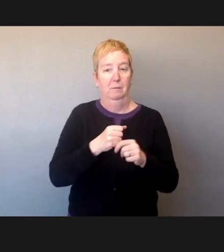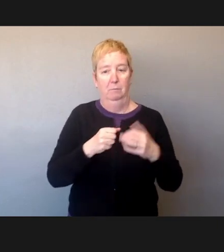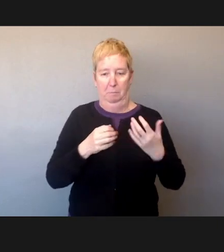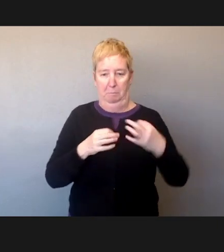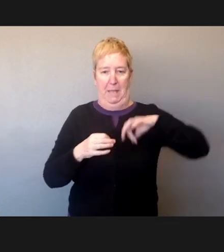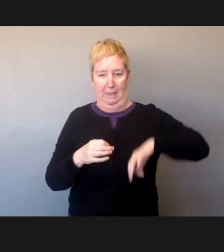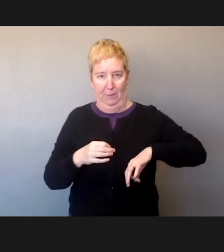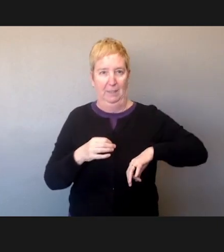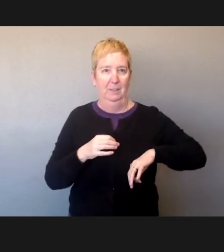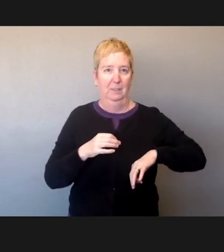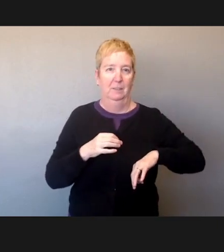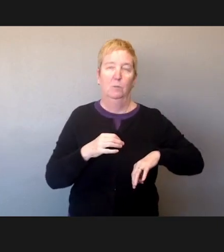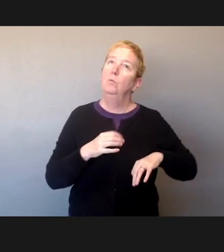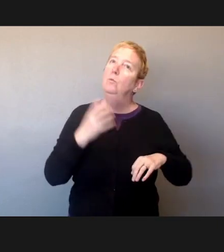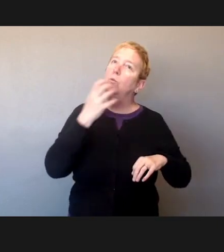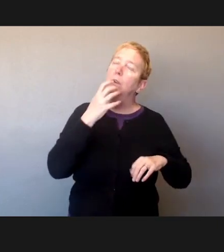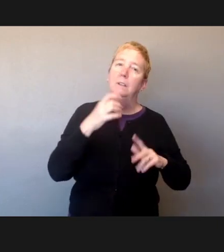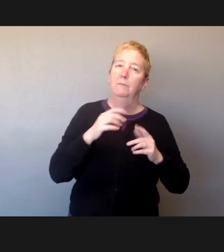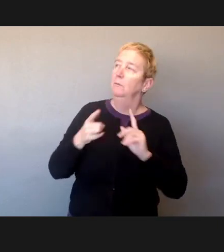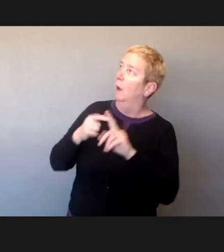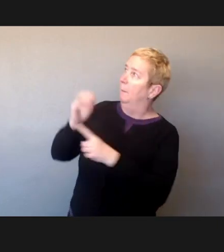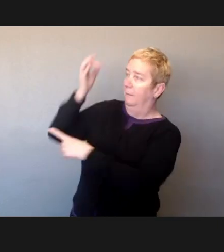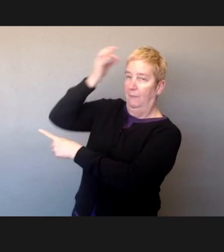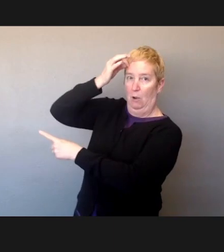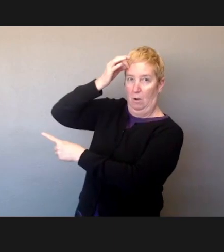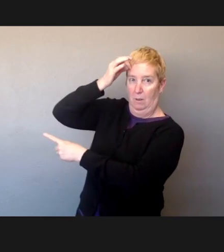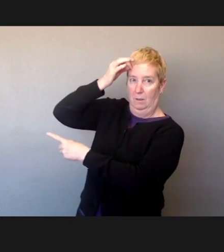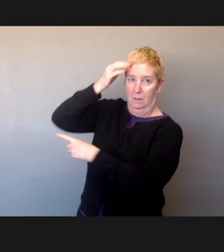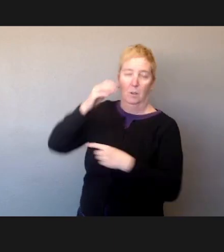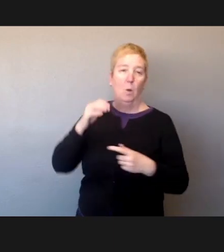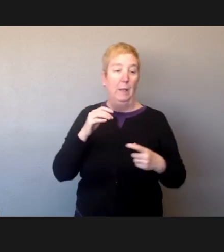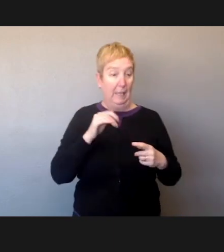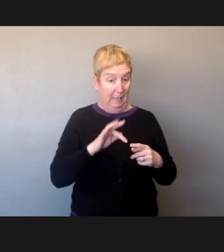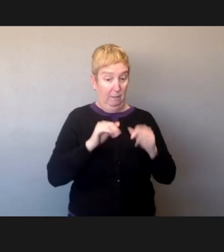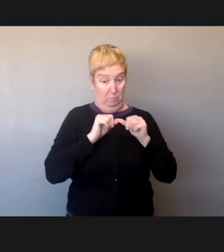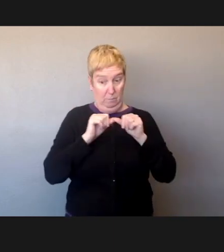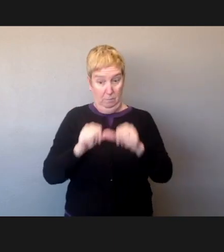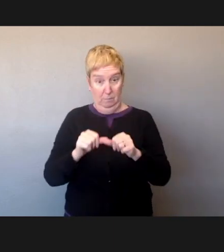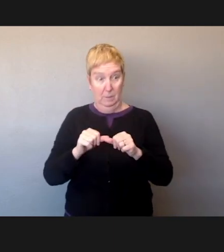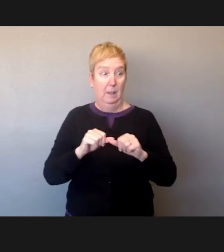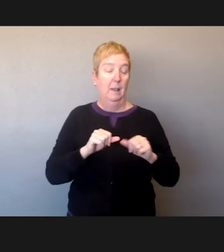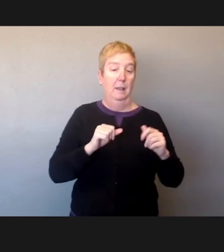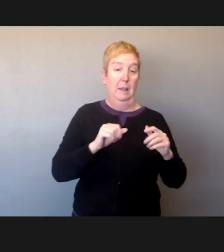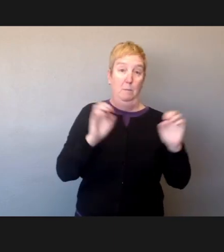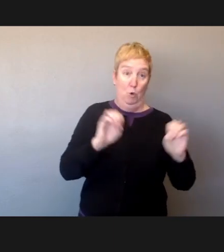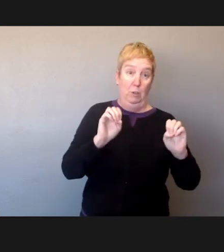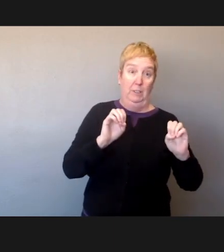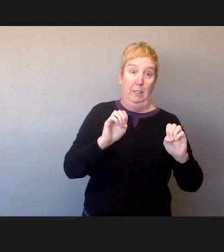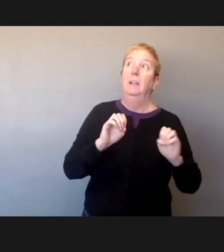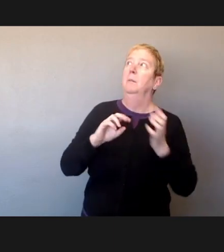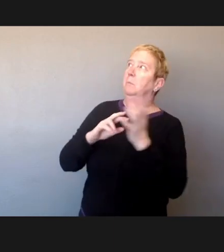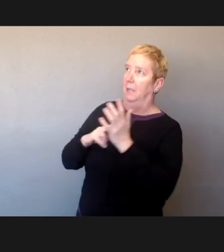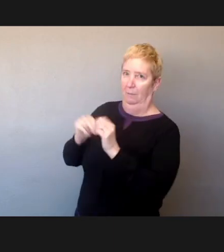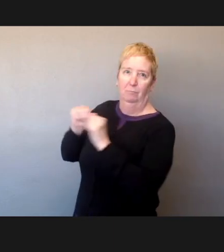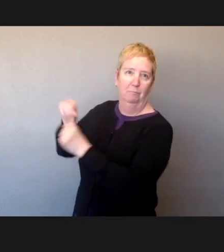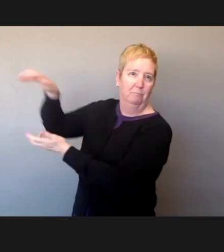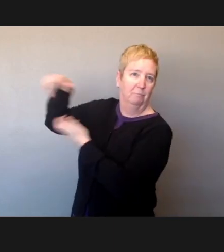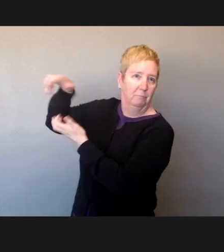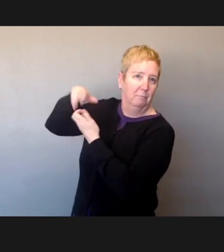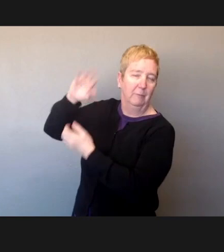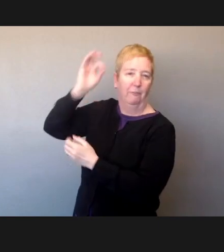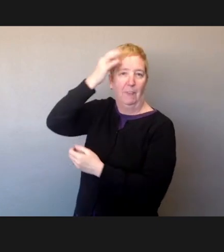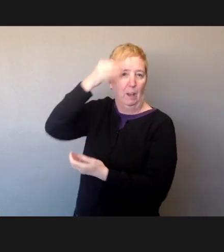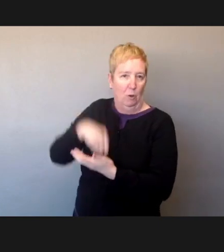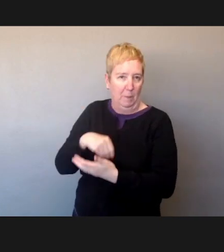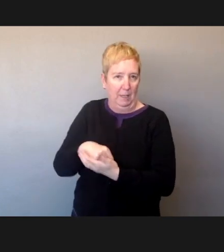are tied to that federal wagon and we'll want to maintain those benefits as long as we possibly can. And